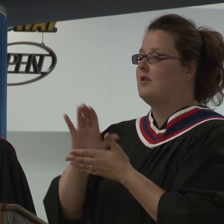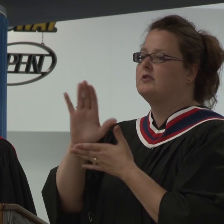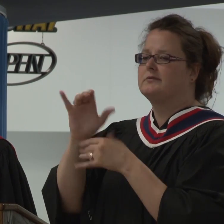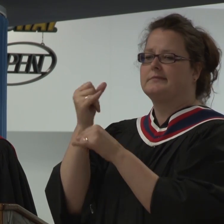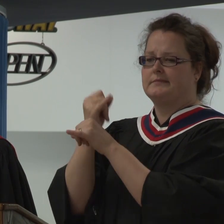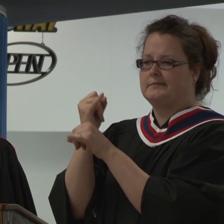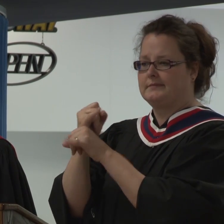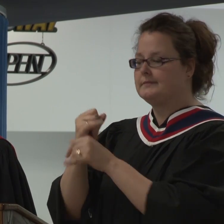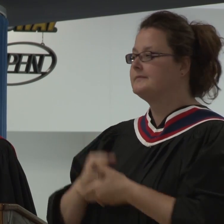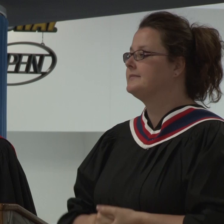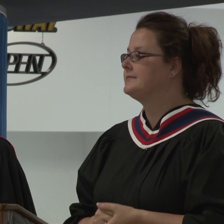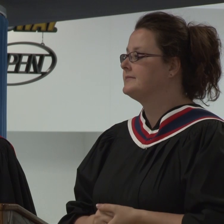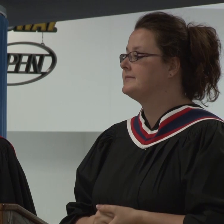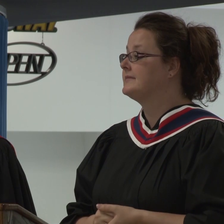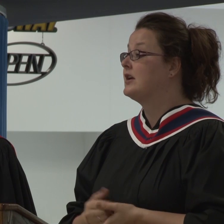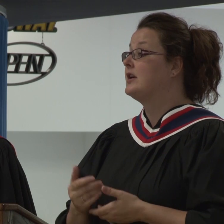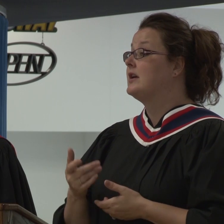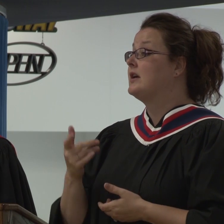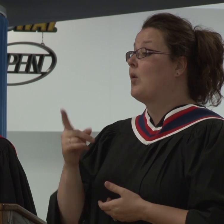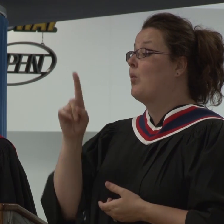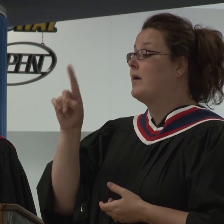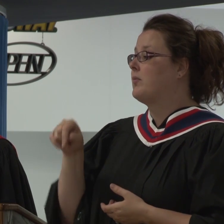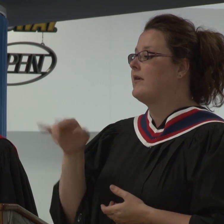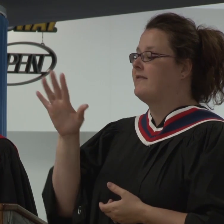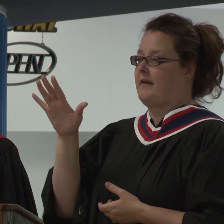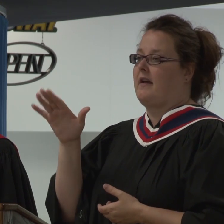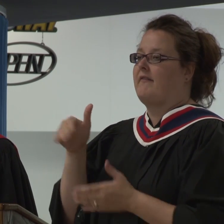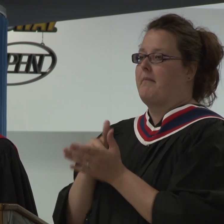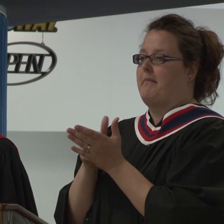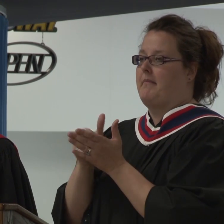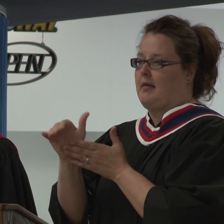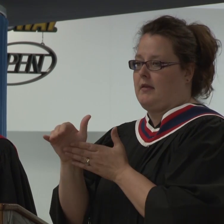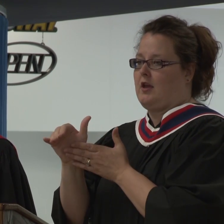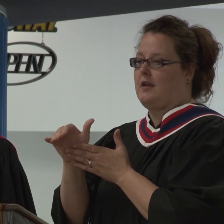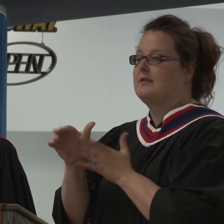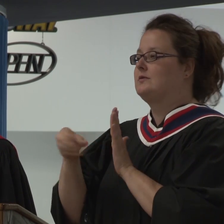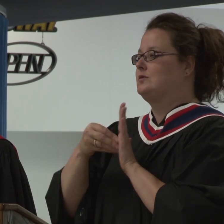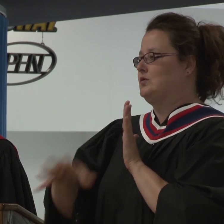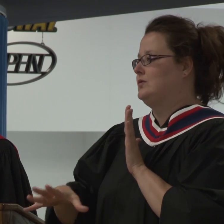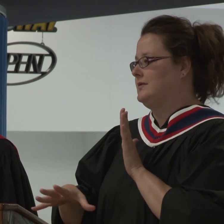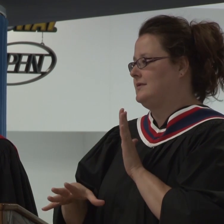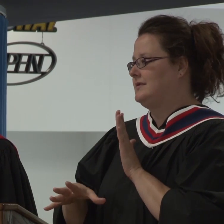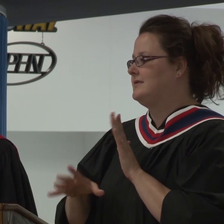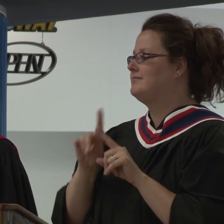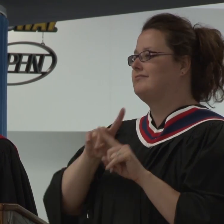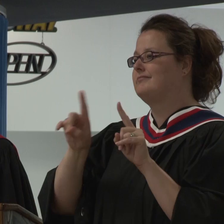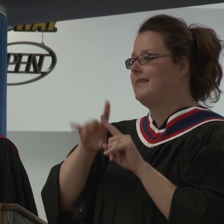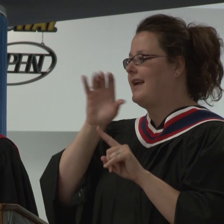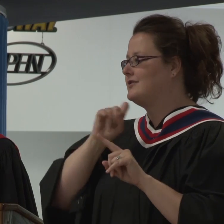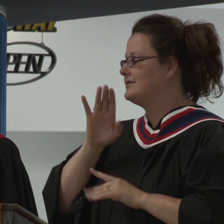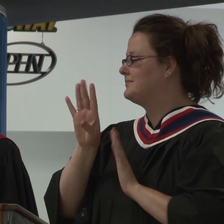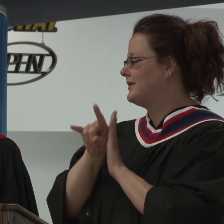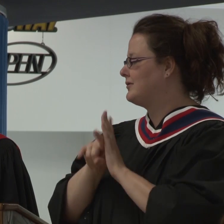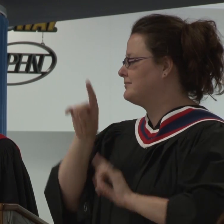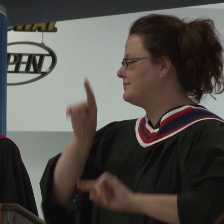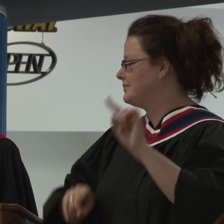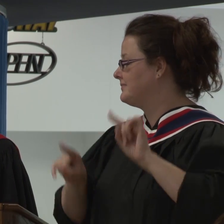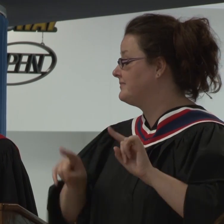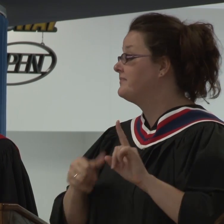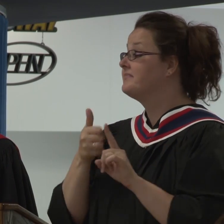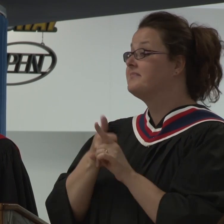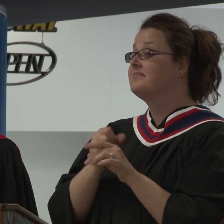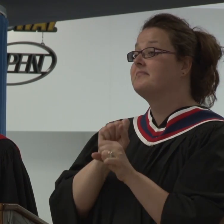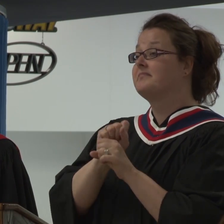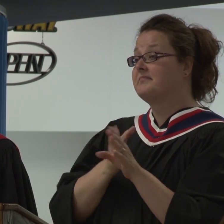institutions, serving 1.5 million learners of all ages and backgrounds. Ms. Amiot has had a distinguished career